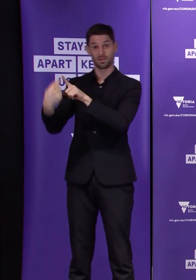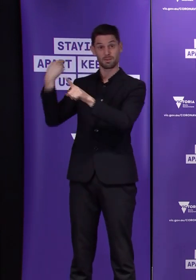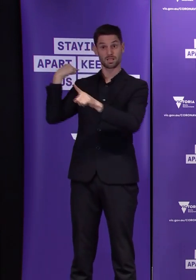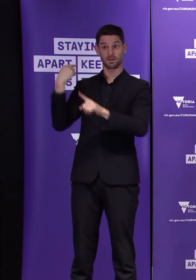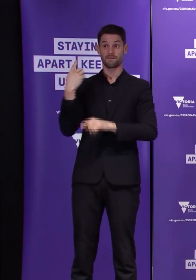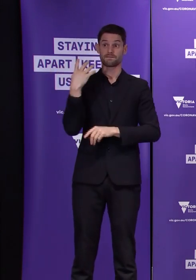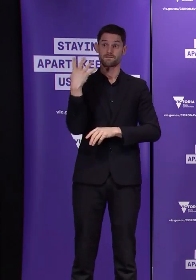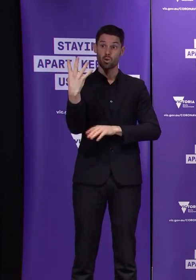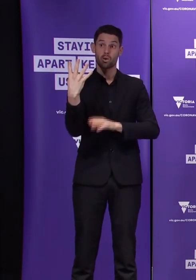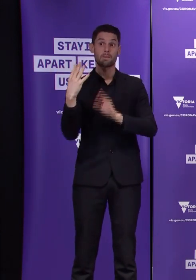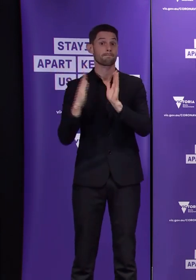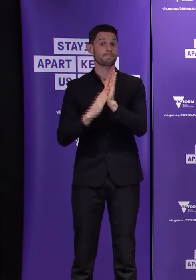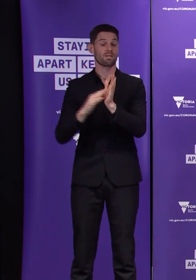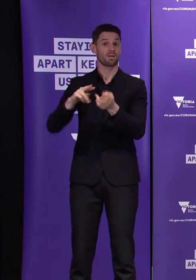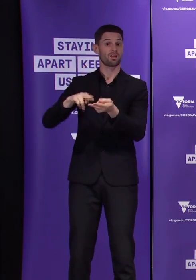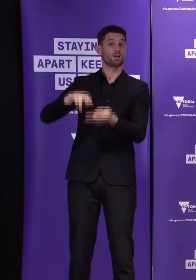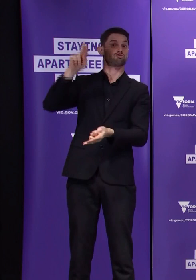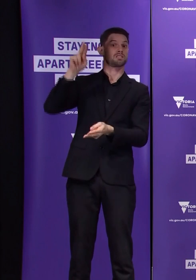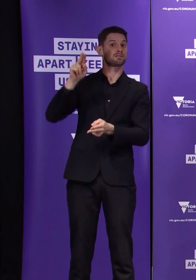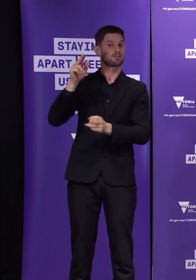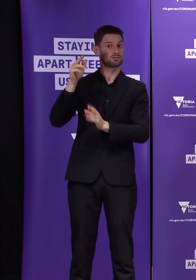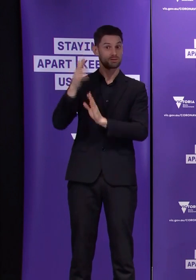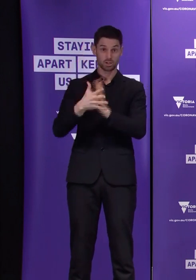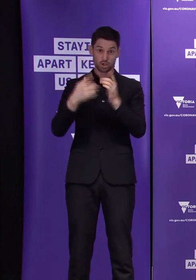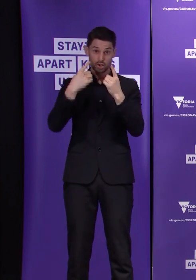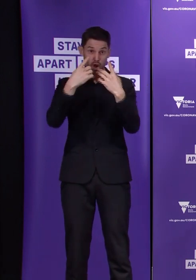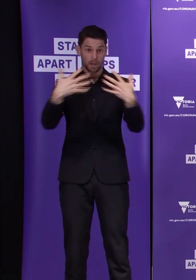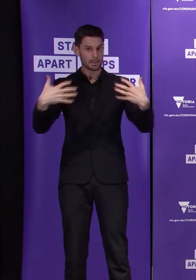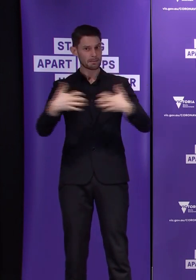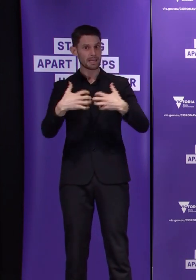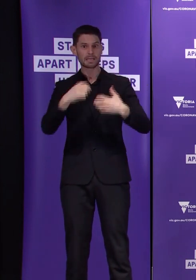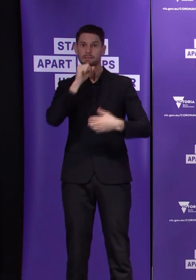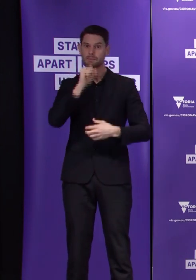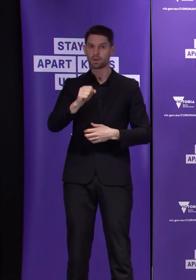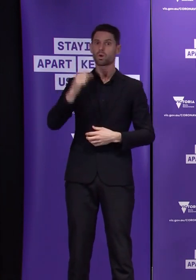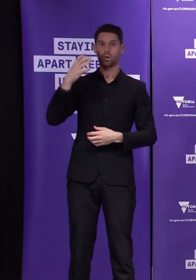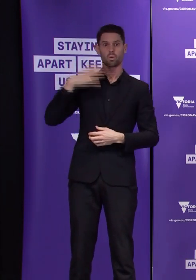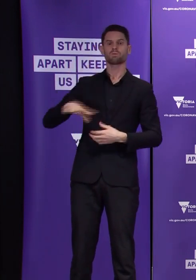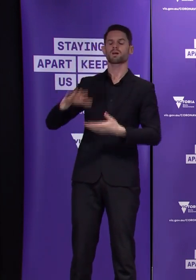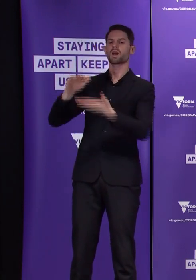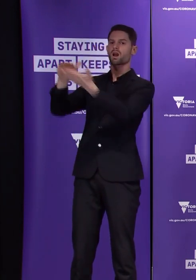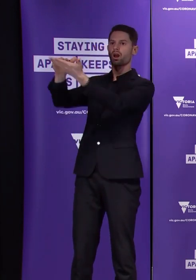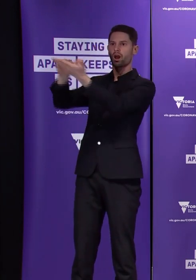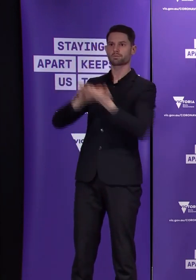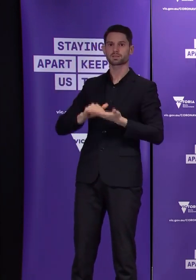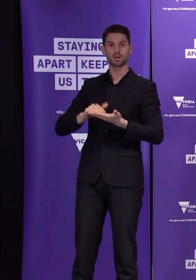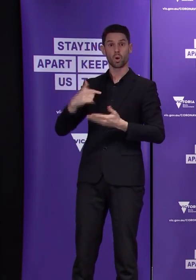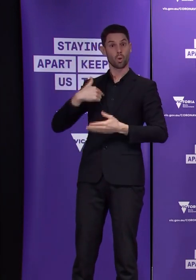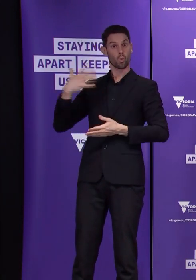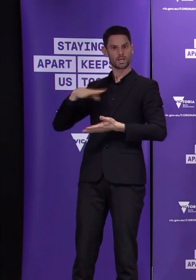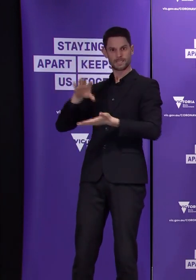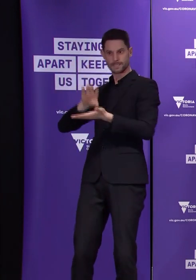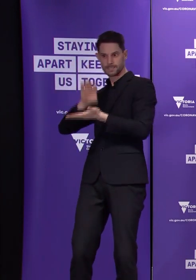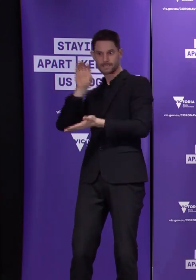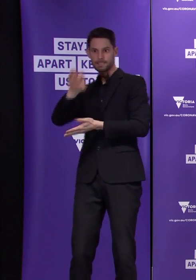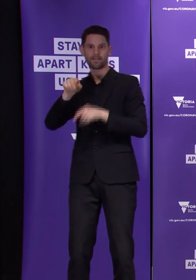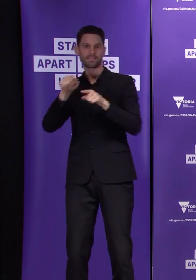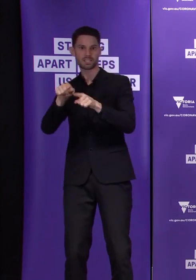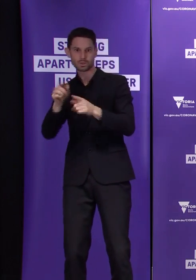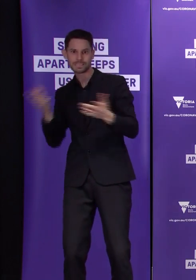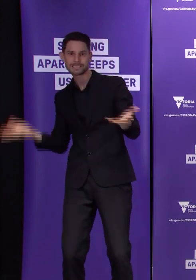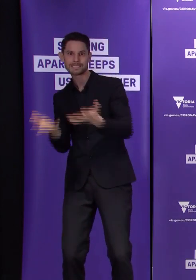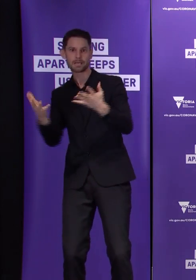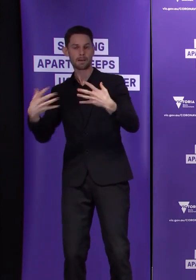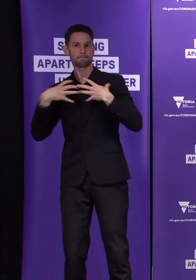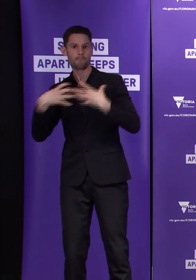real demand there that needs to be met, and meeting that will ultimately protect the